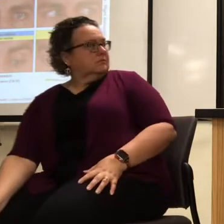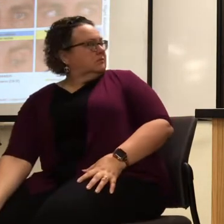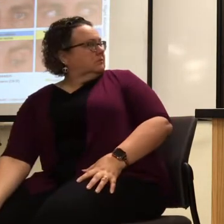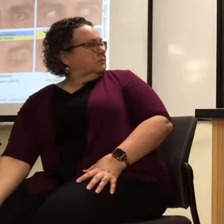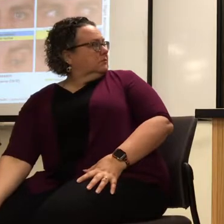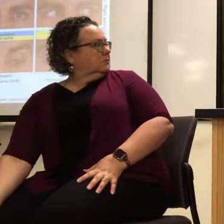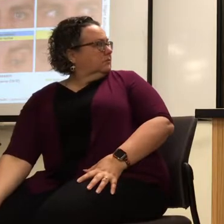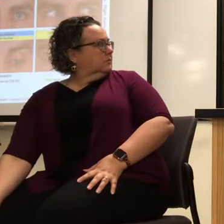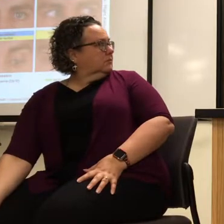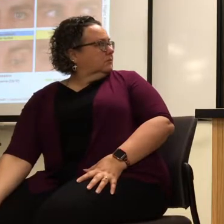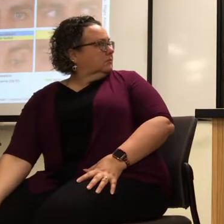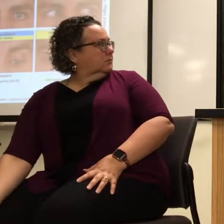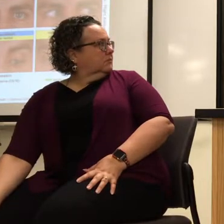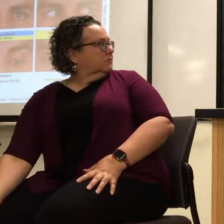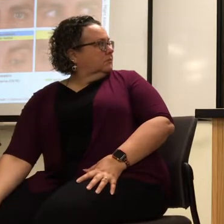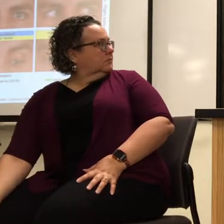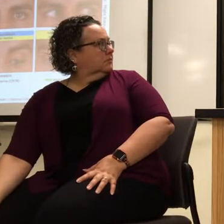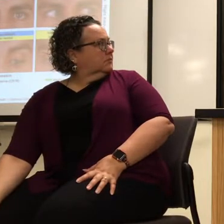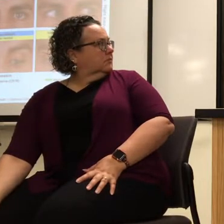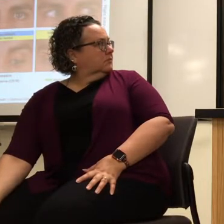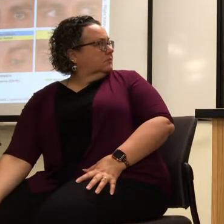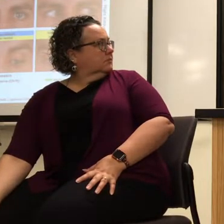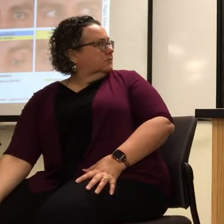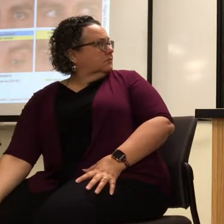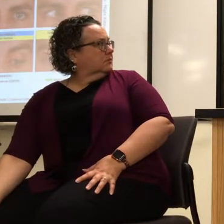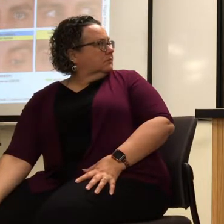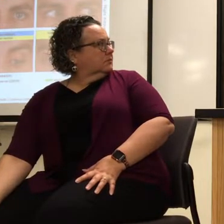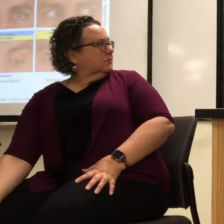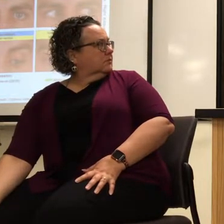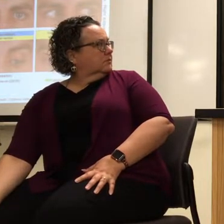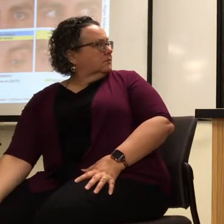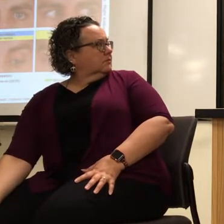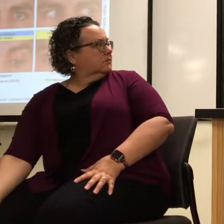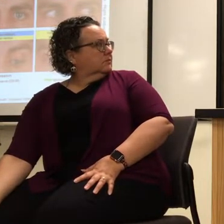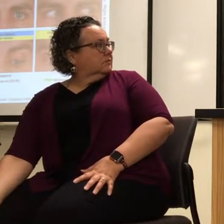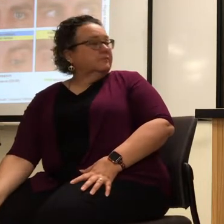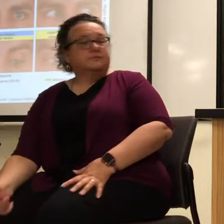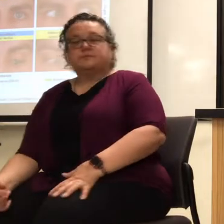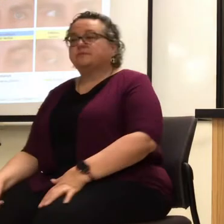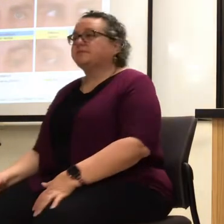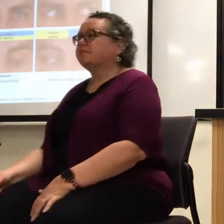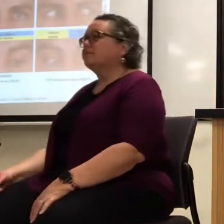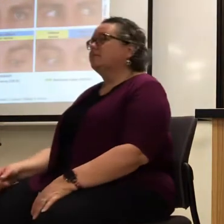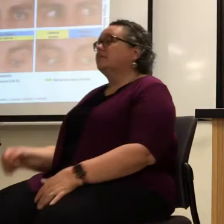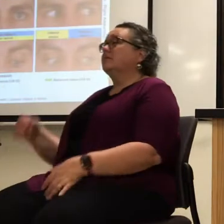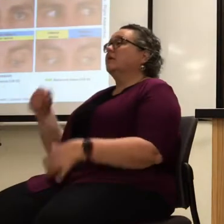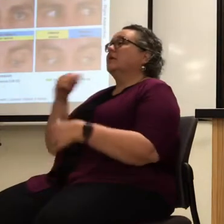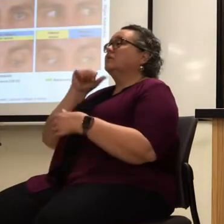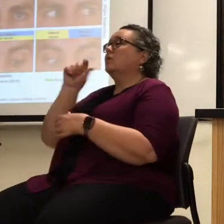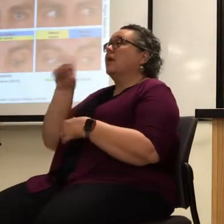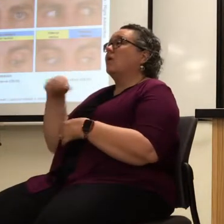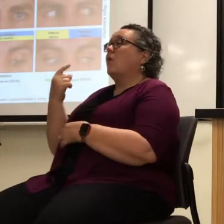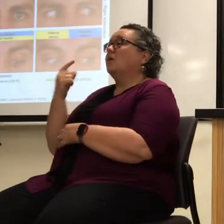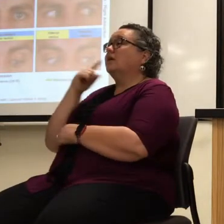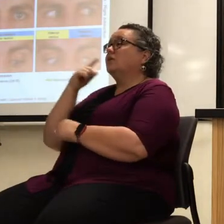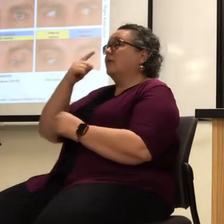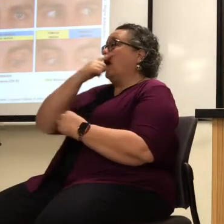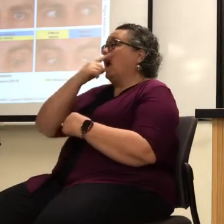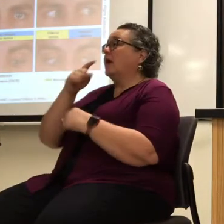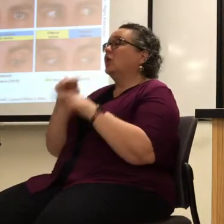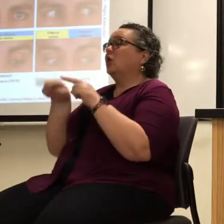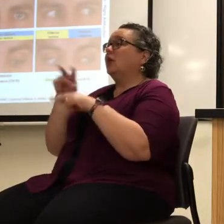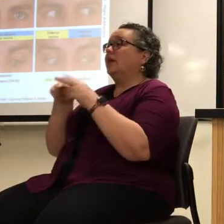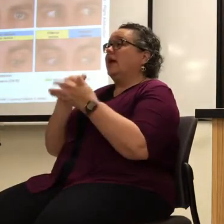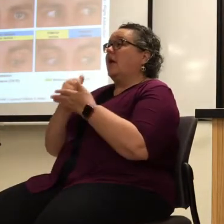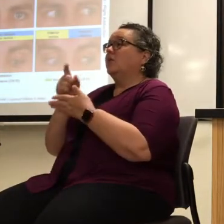Well, anyways, that's motor function. And not only do the eyeballs looking kind of help you, they